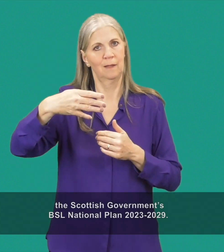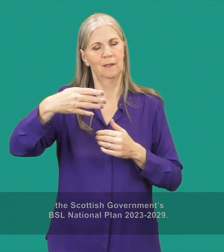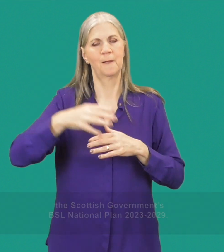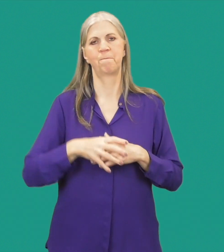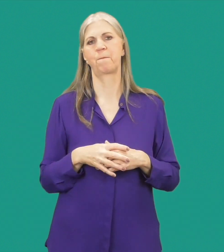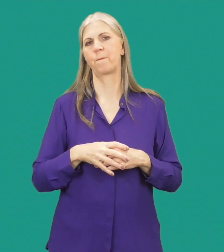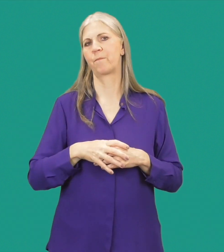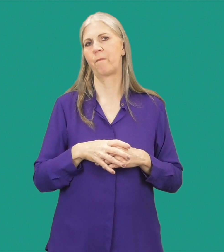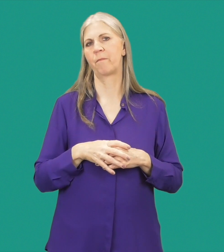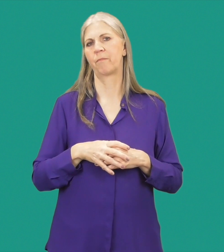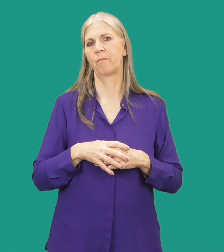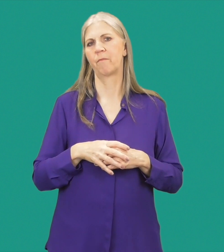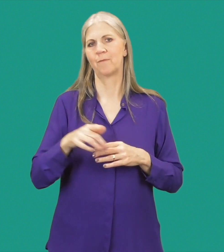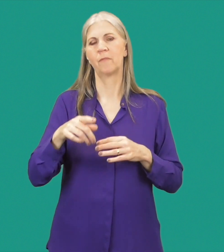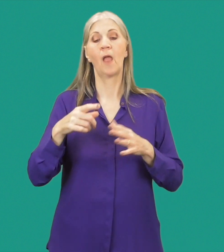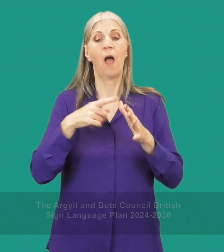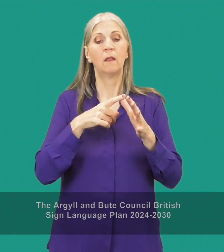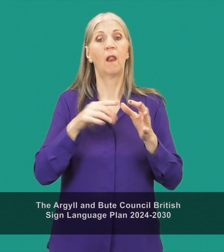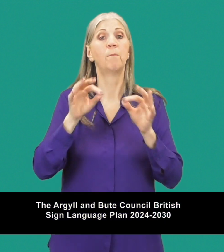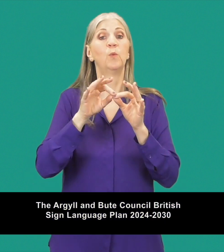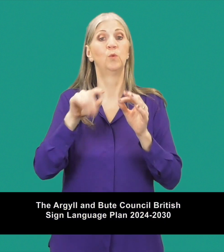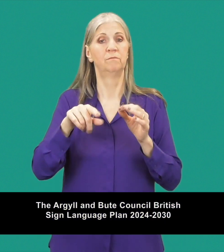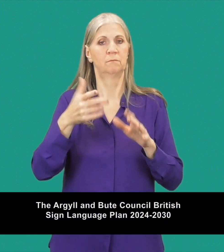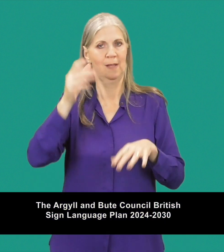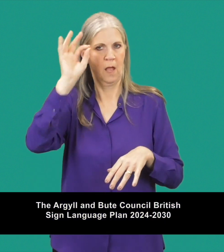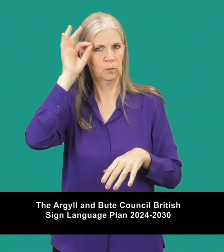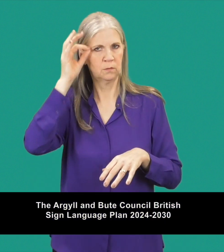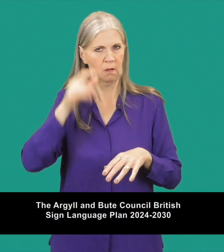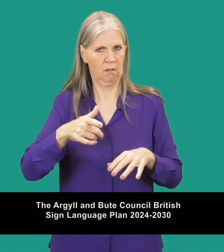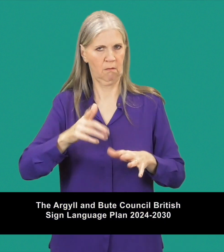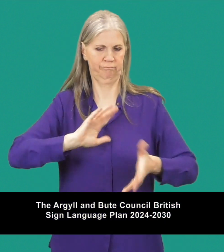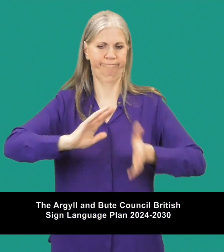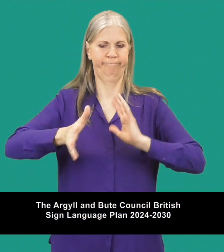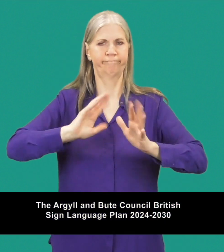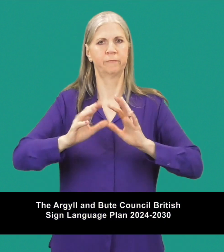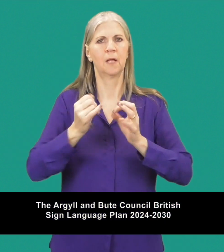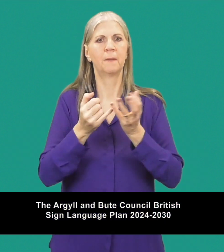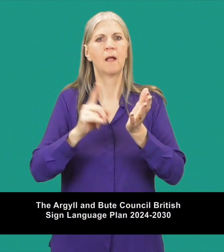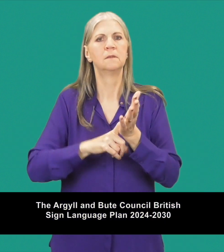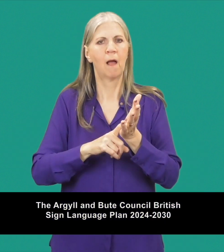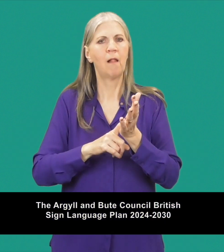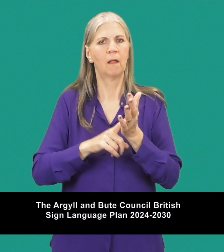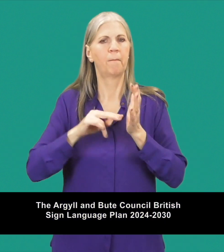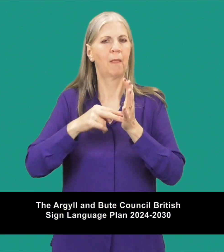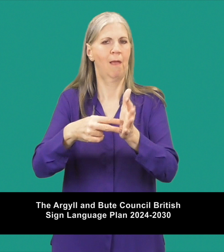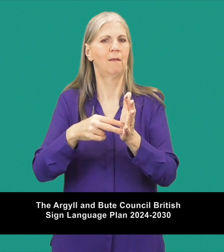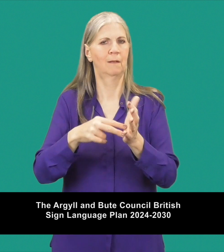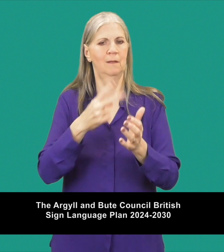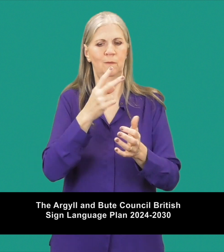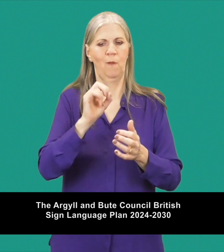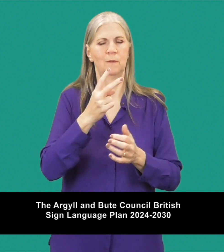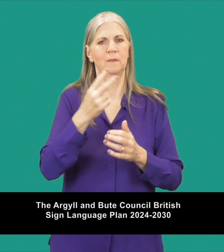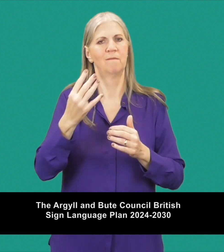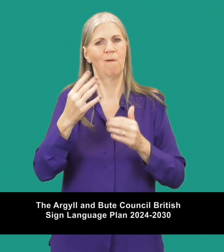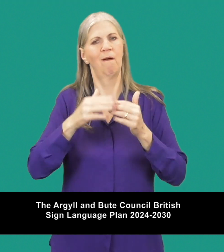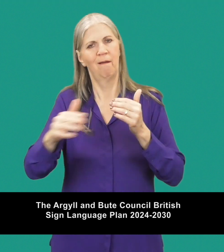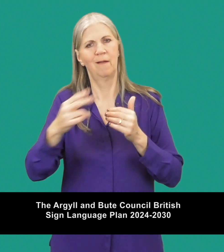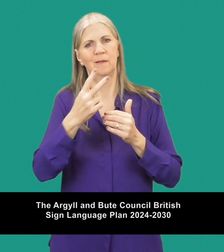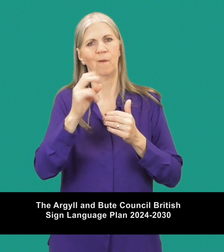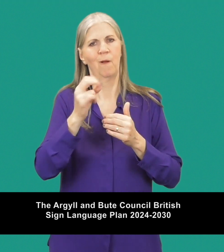The Argyll and Bute Council British Sign Language Plan 2024 to 2030 contains both